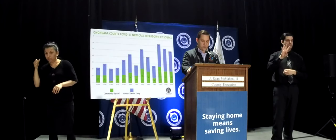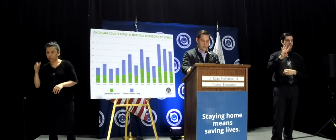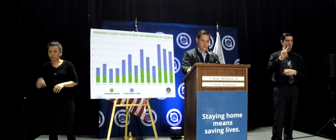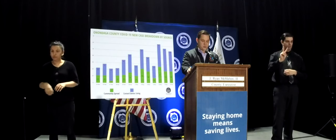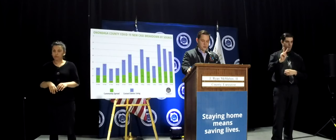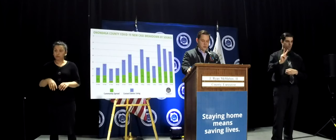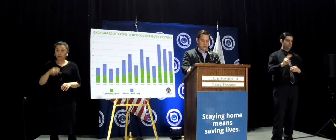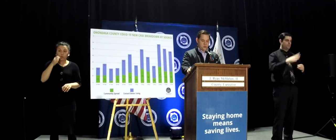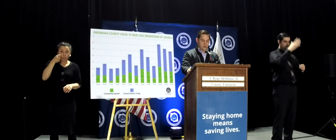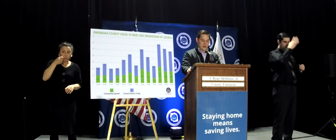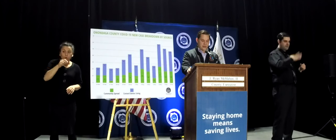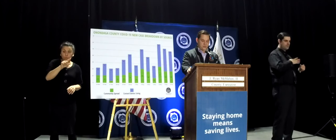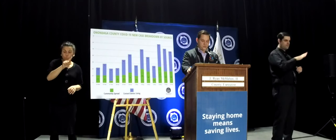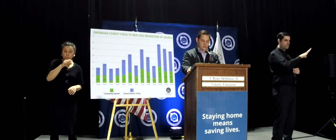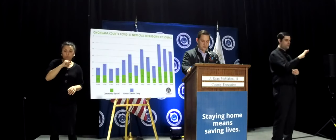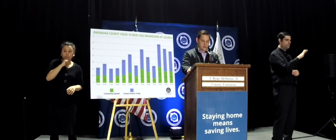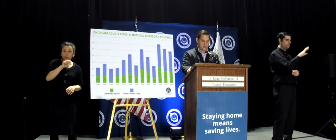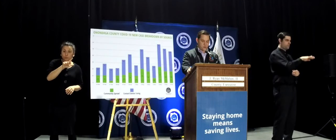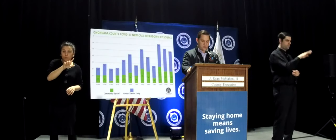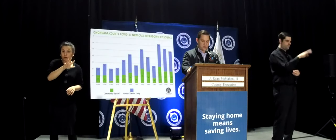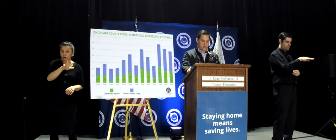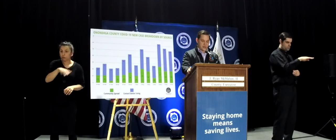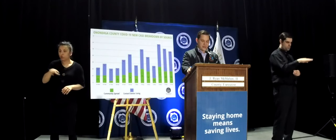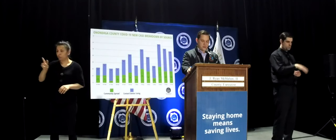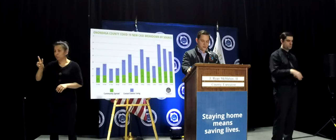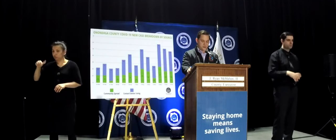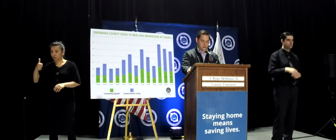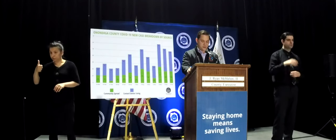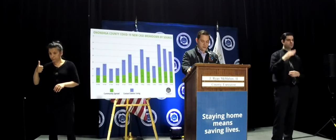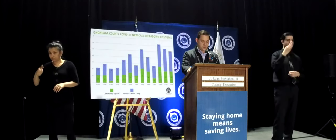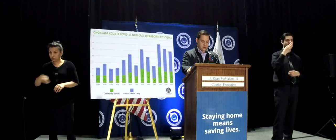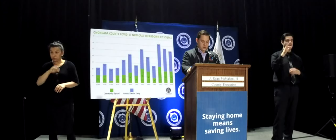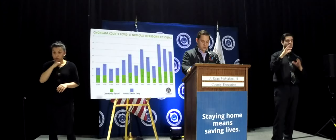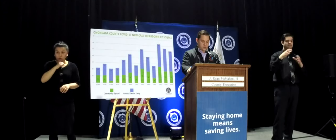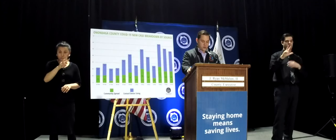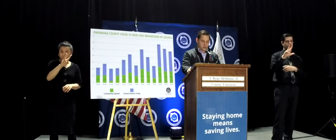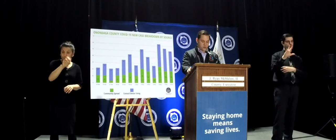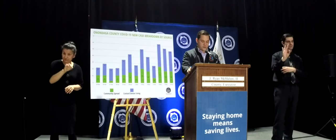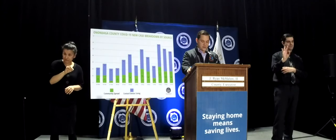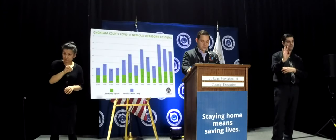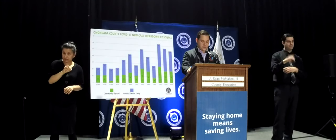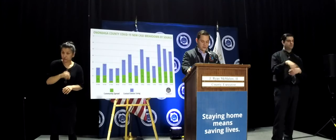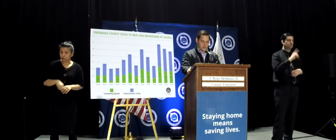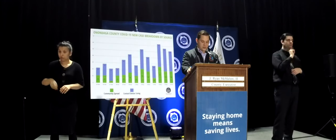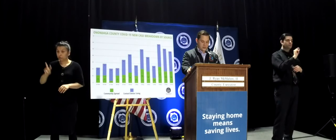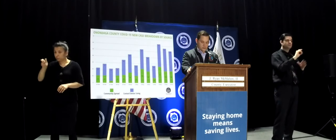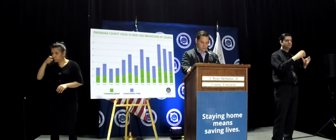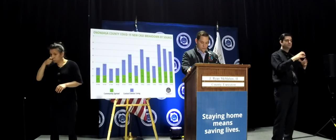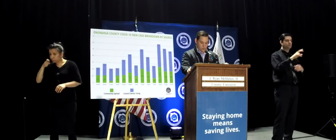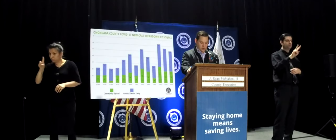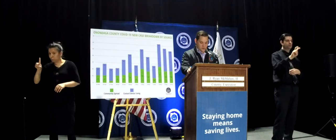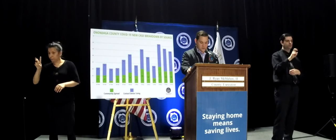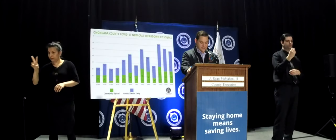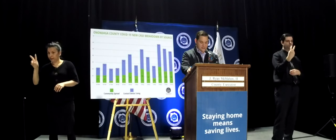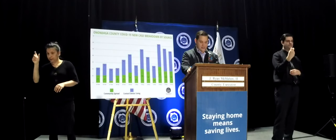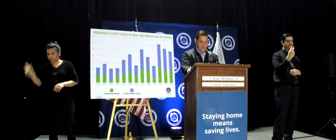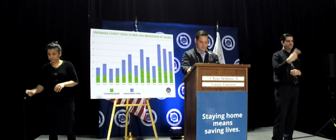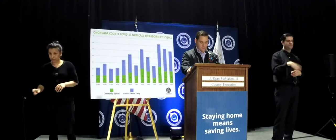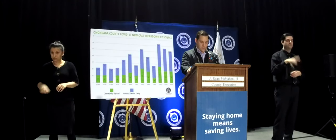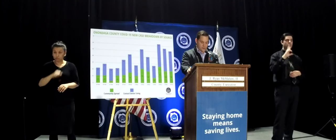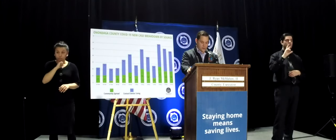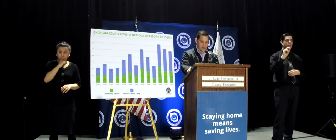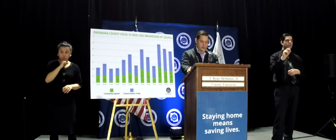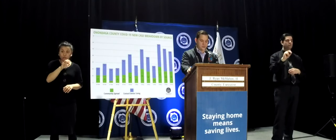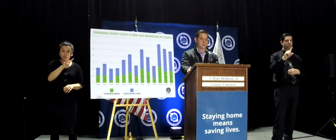in their 40s, 209 in their 50s, 180 in their 60s, 137 in their 70s,